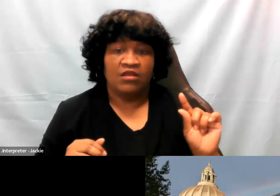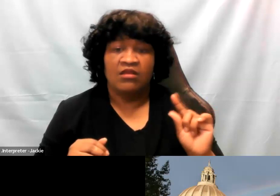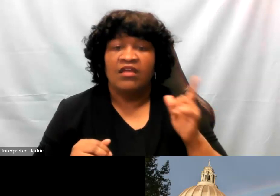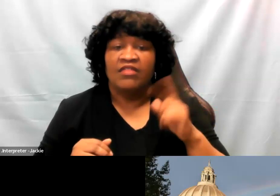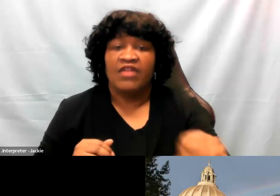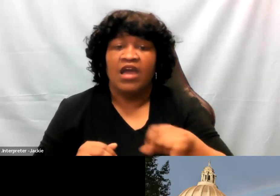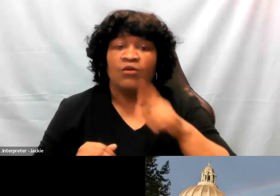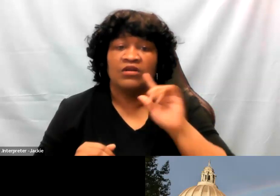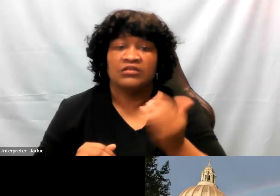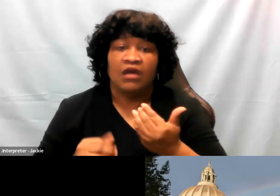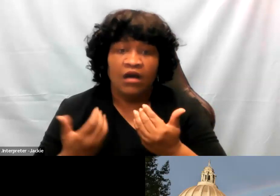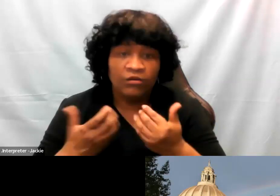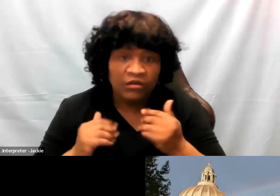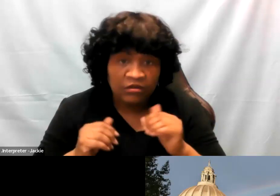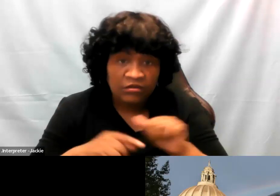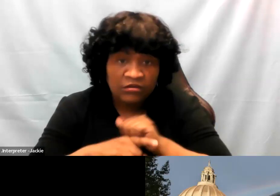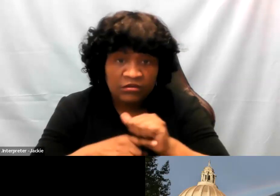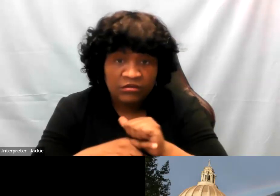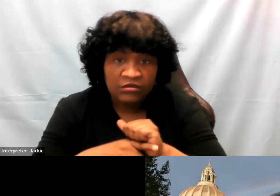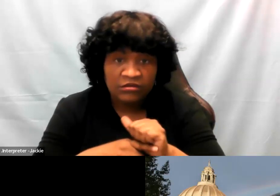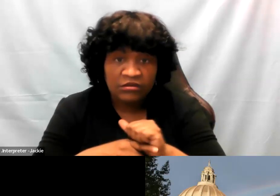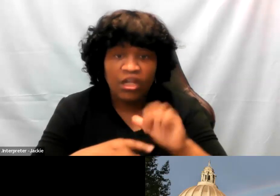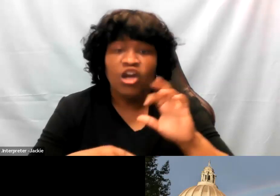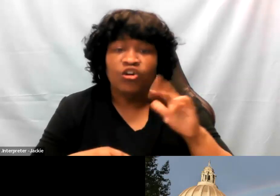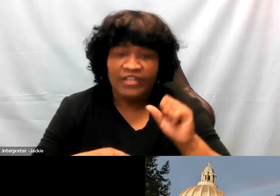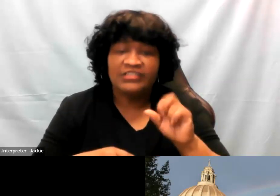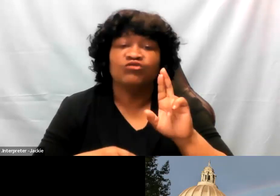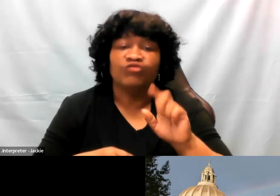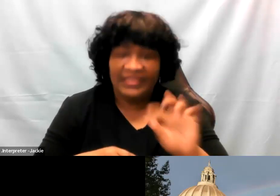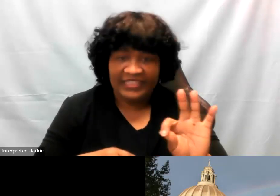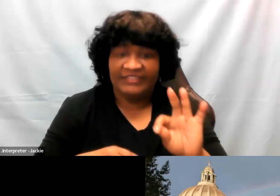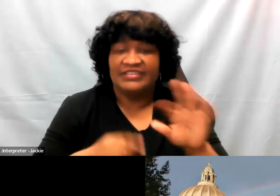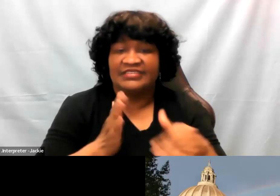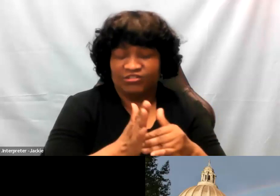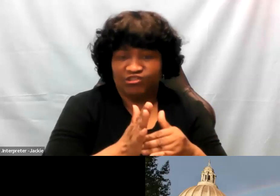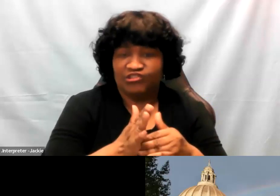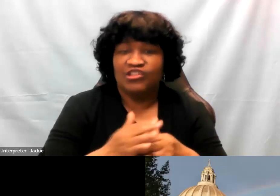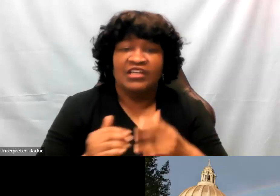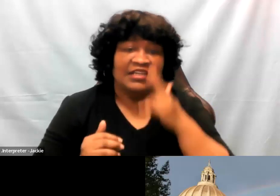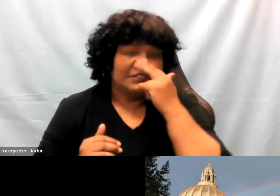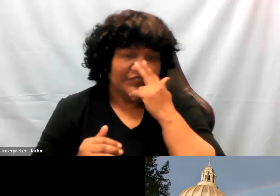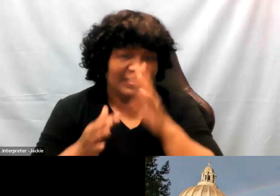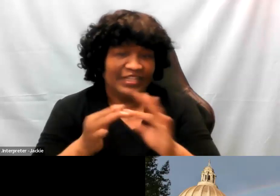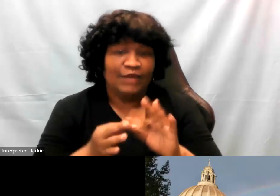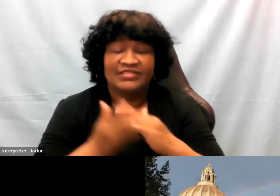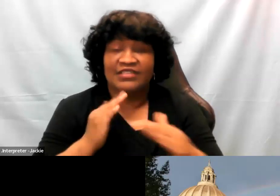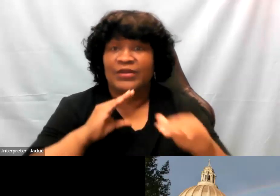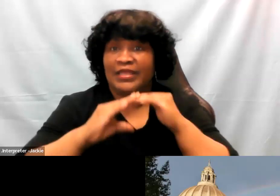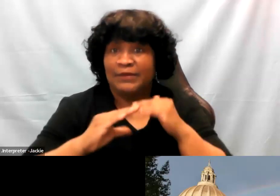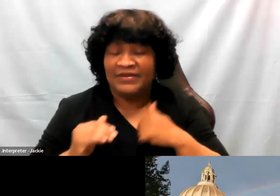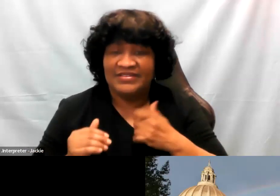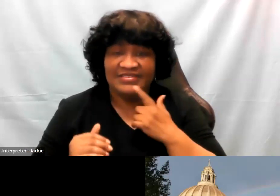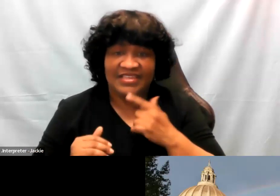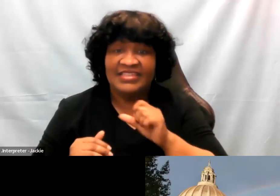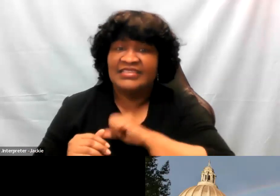23-hour crisis relief centers. I'll say the funniest comment I got on this bill once it was filed is when someone emailed me and said,